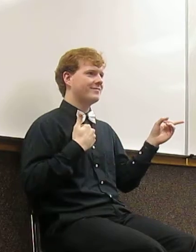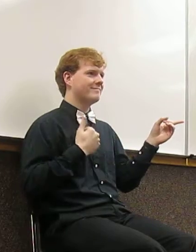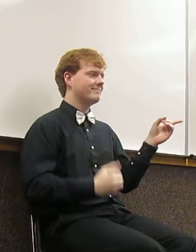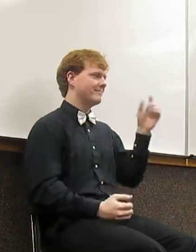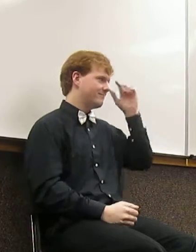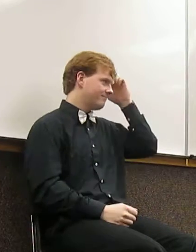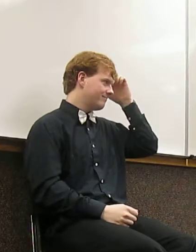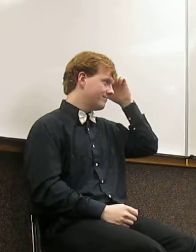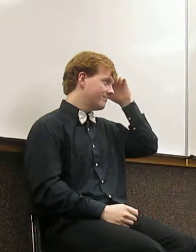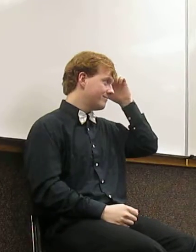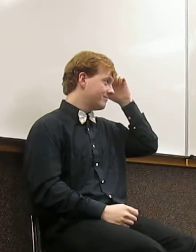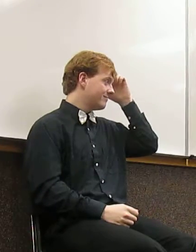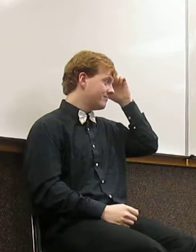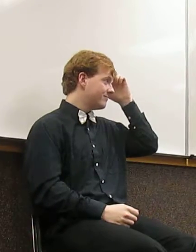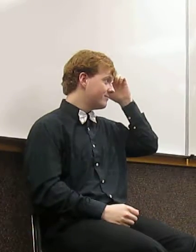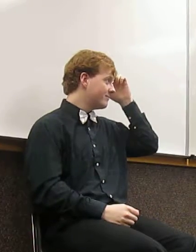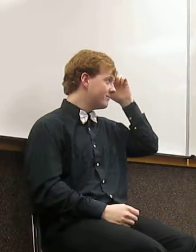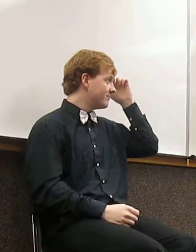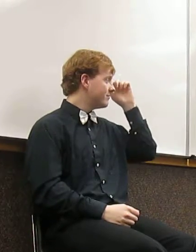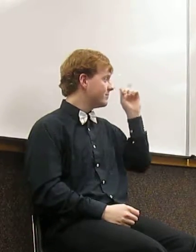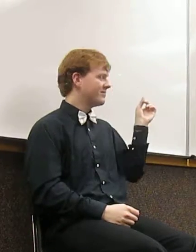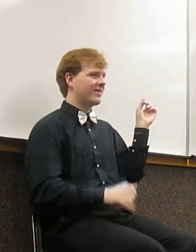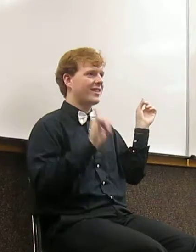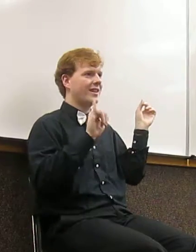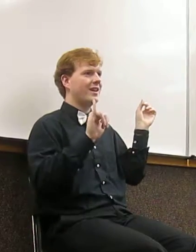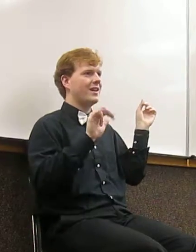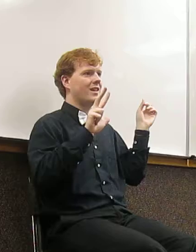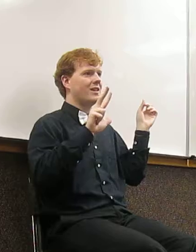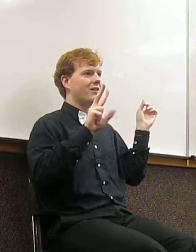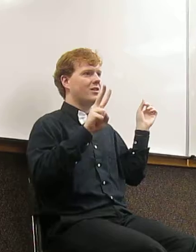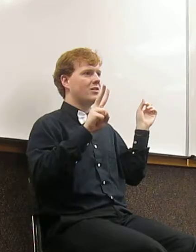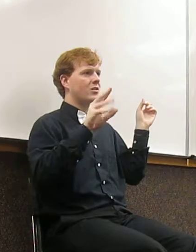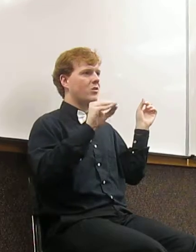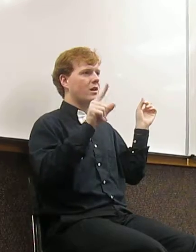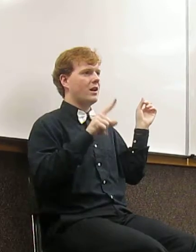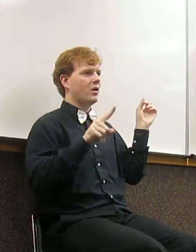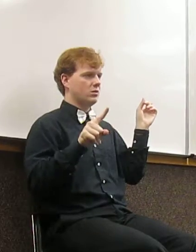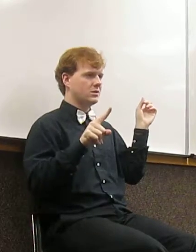it. Okay, so there's a water bottle. This is 32 ounce. These blended bottles. Oh,